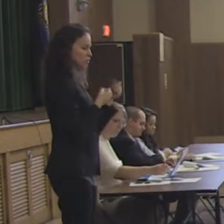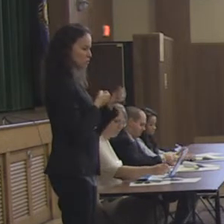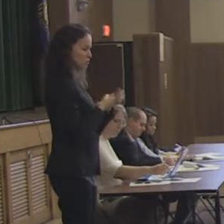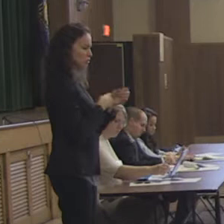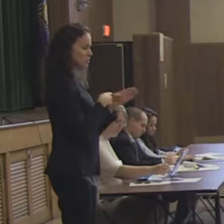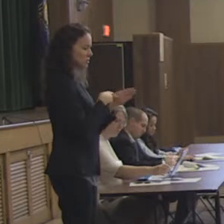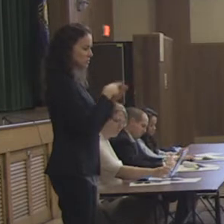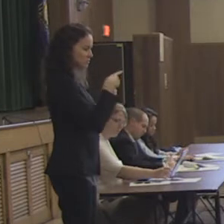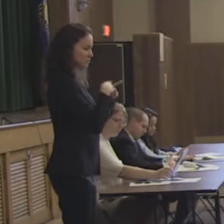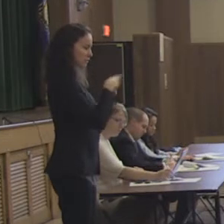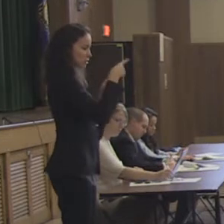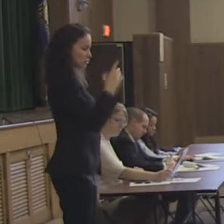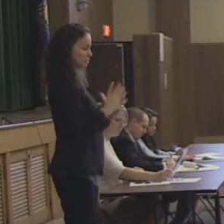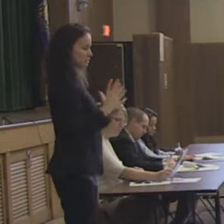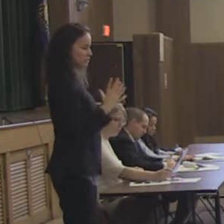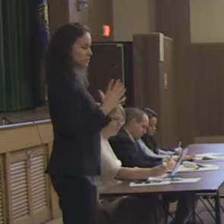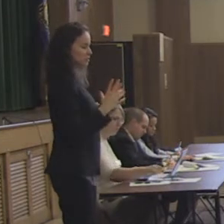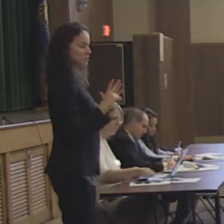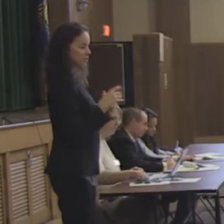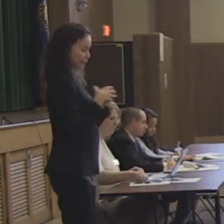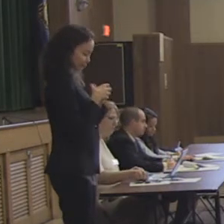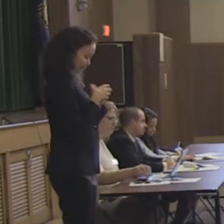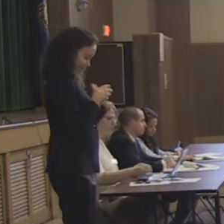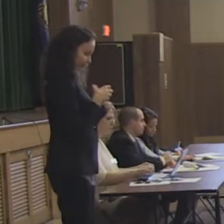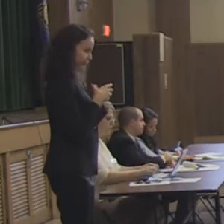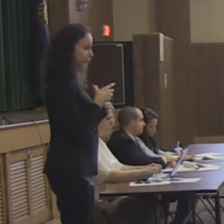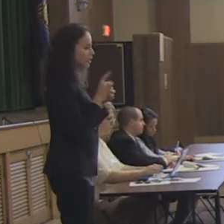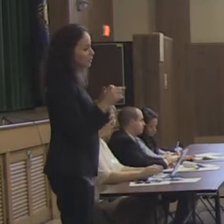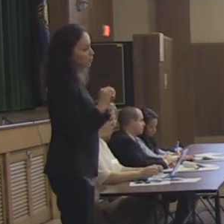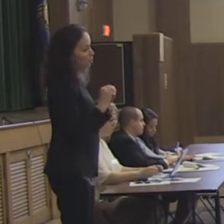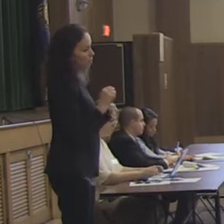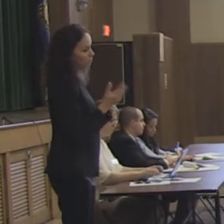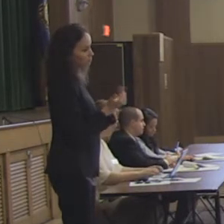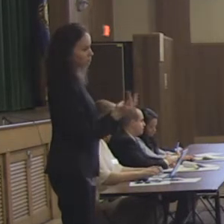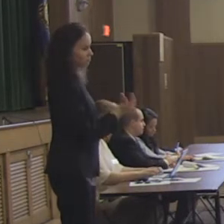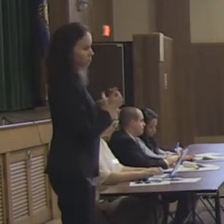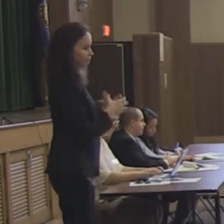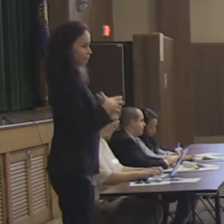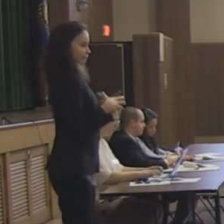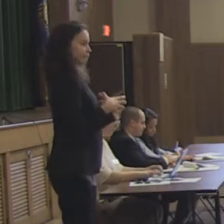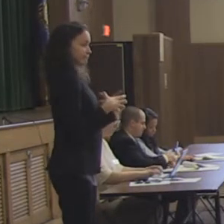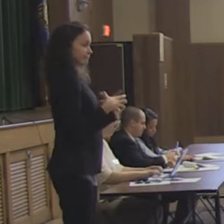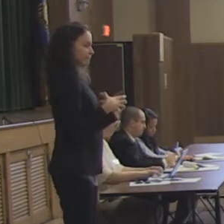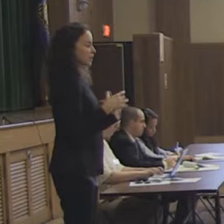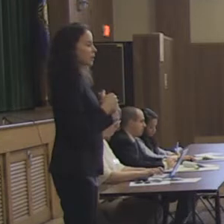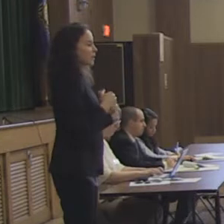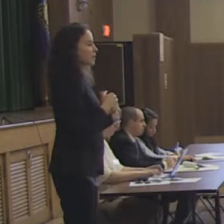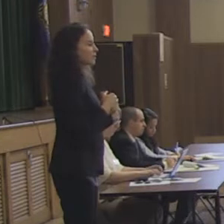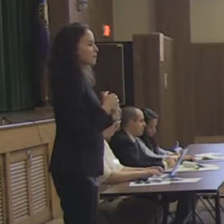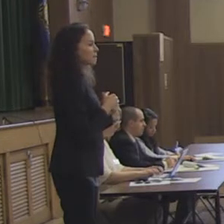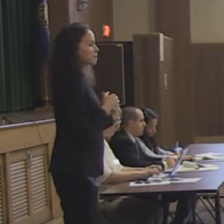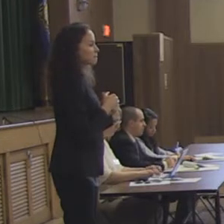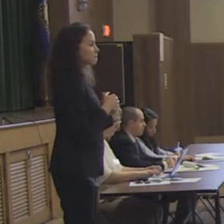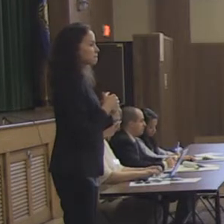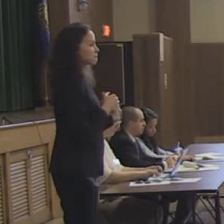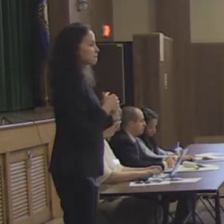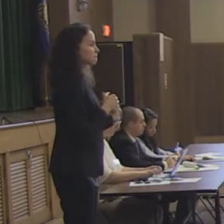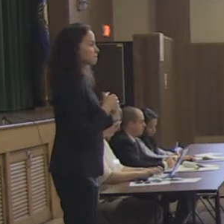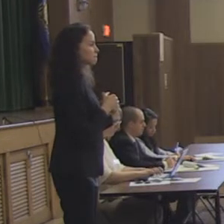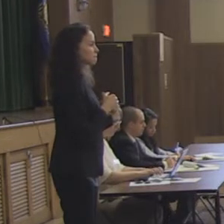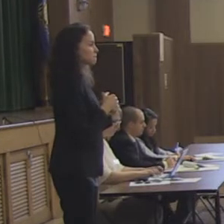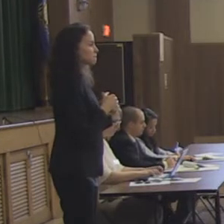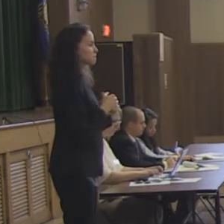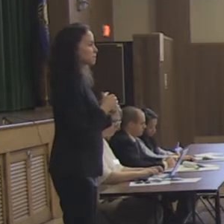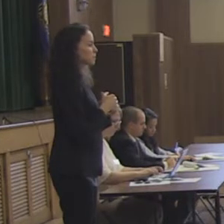specialists, but we need more peer support specialists. The other thing that's happening with peer